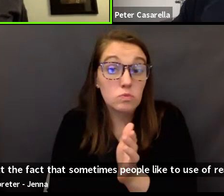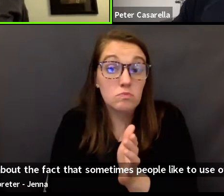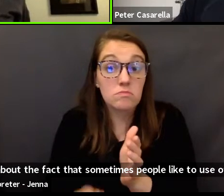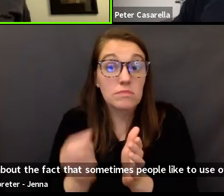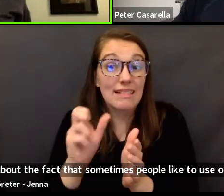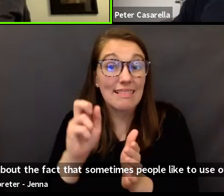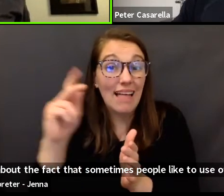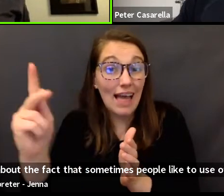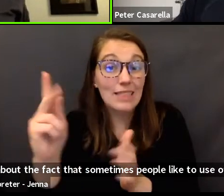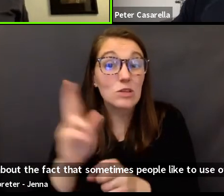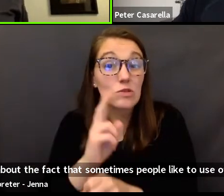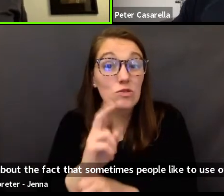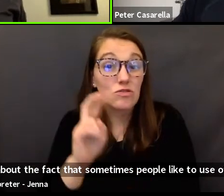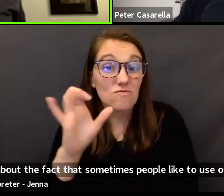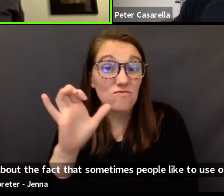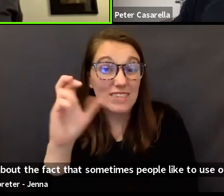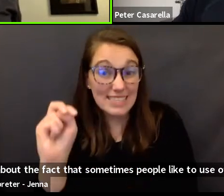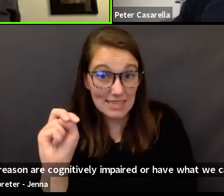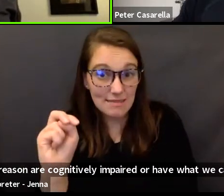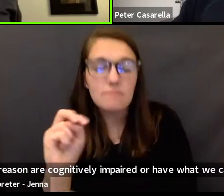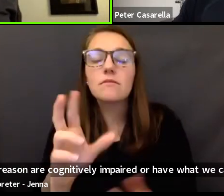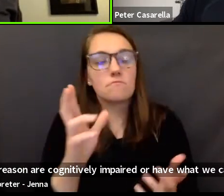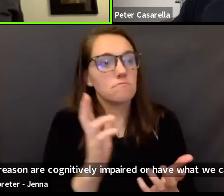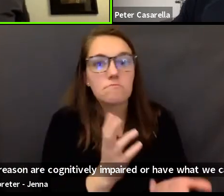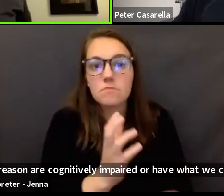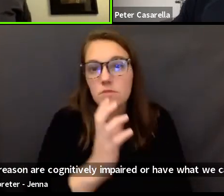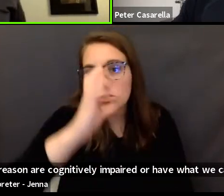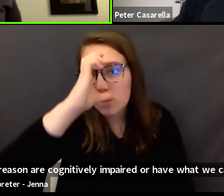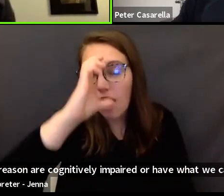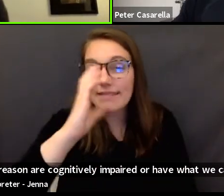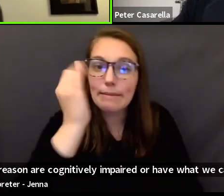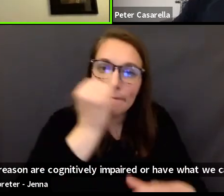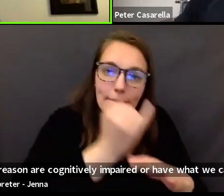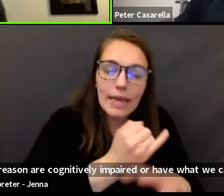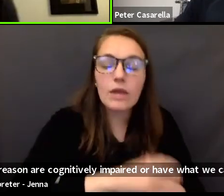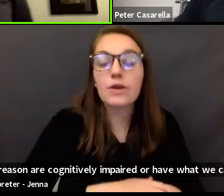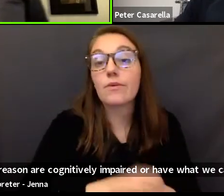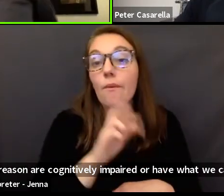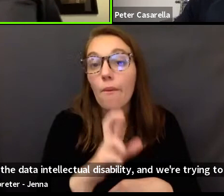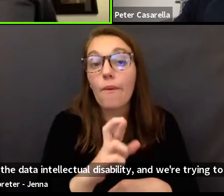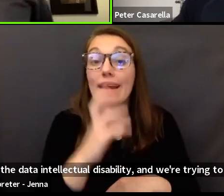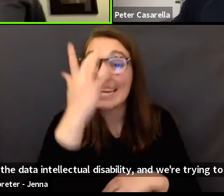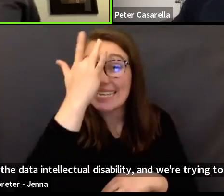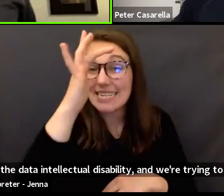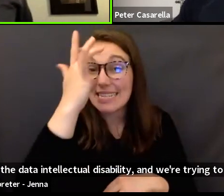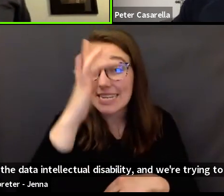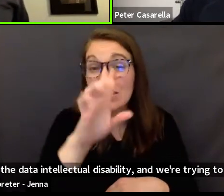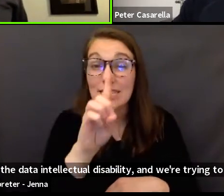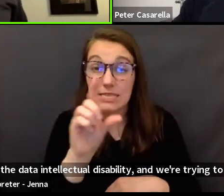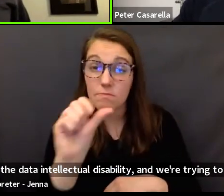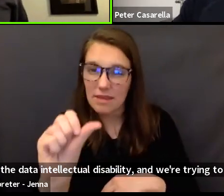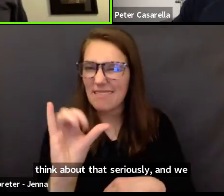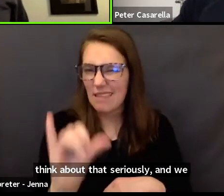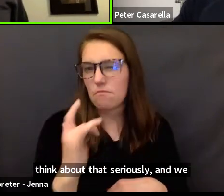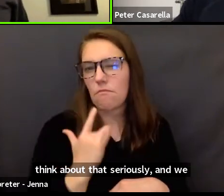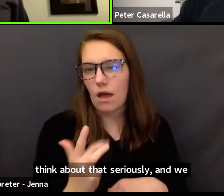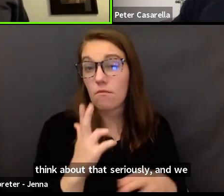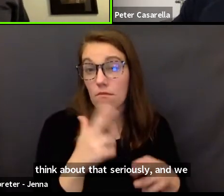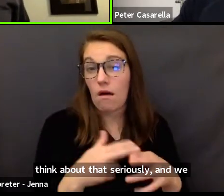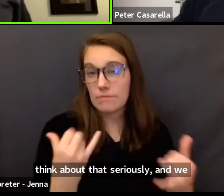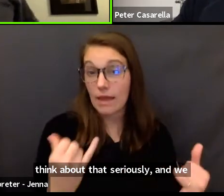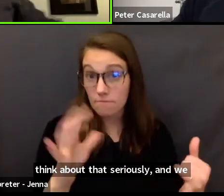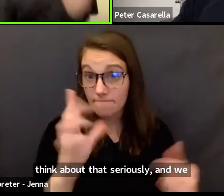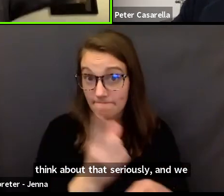call today an intellectual disability. If we're trying to think about that seriously, and we oftentimes project